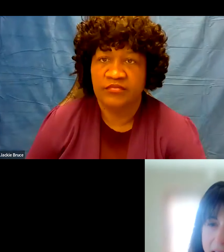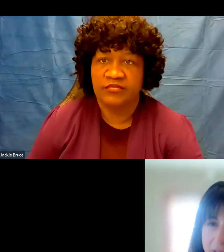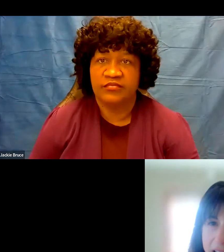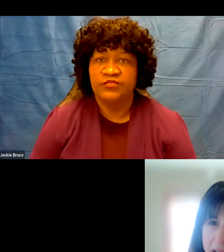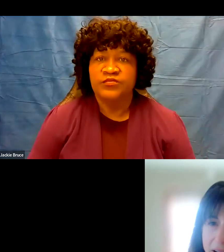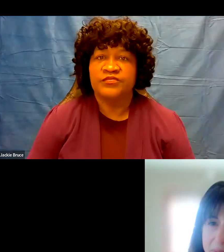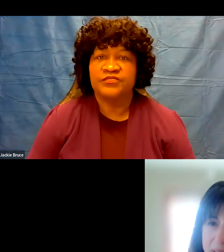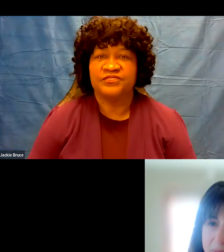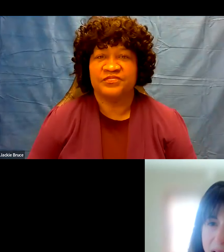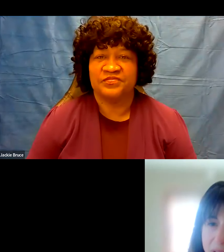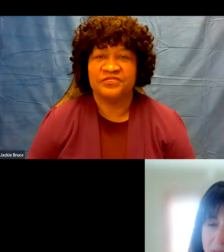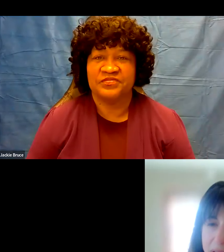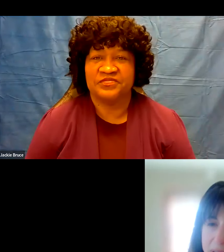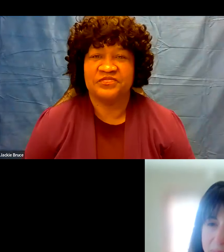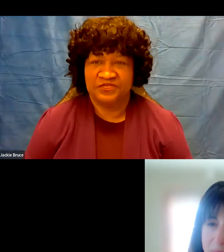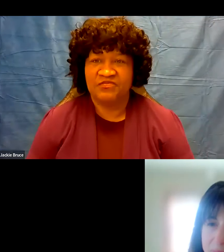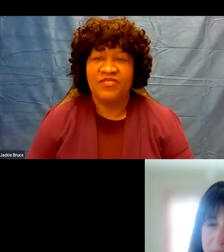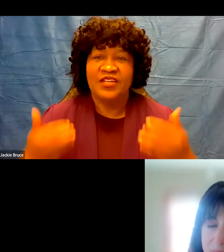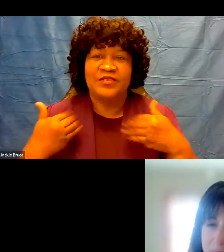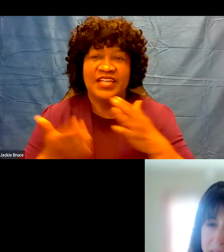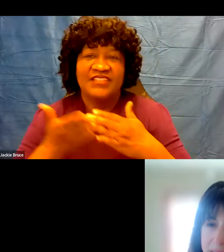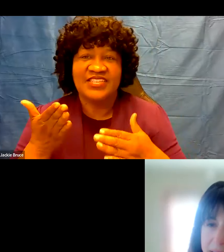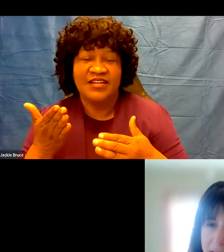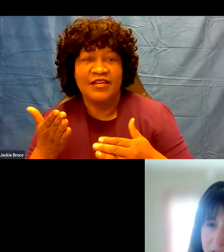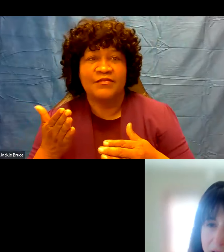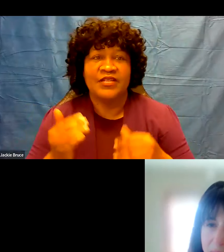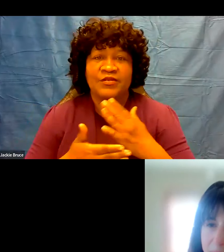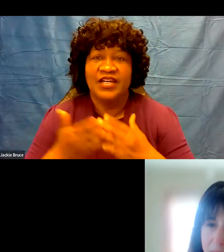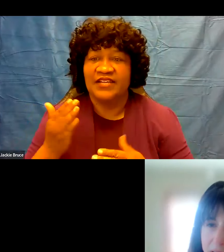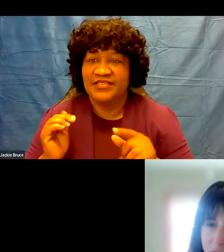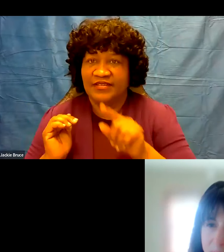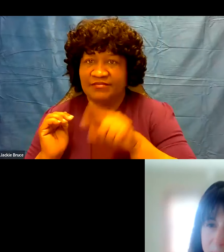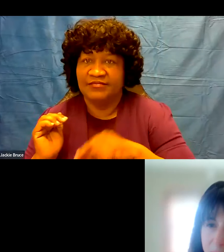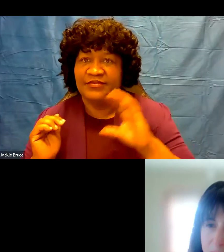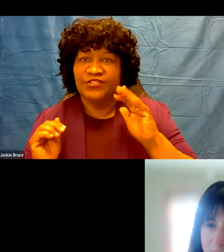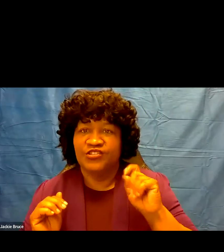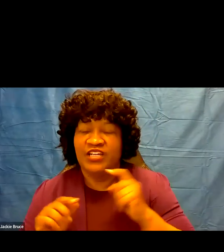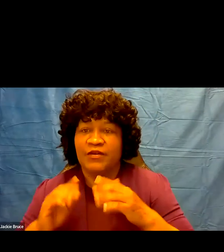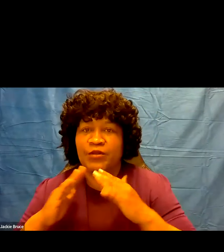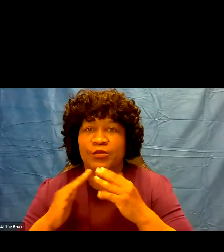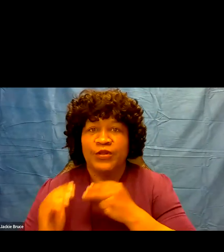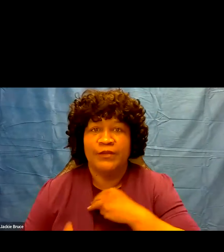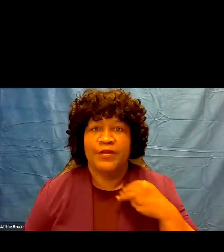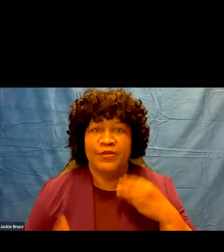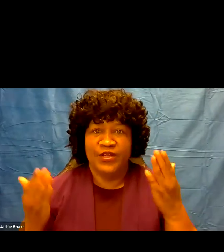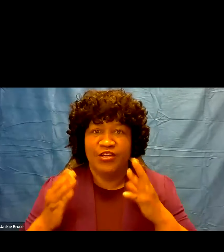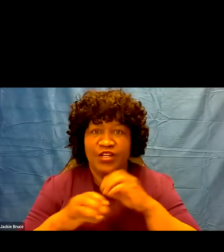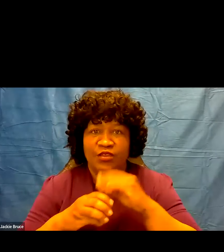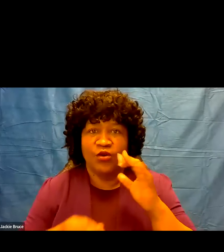Oh, we have some insights here from a community member who's on the call